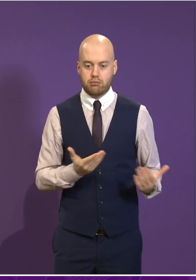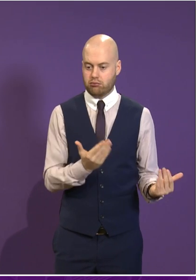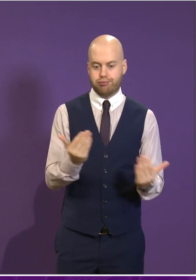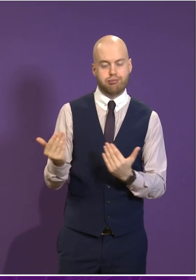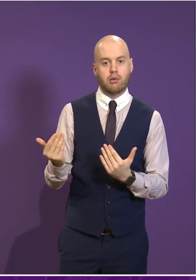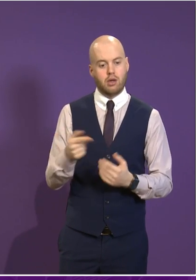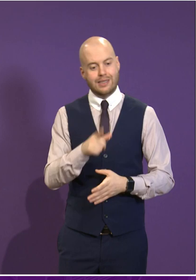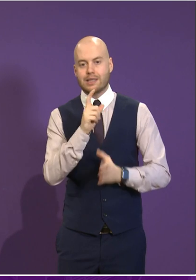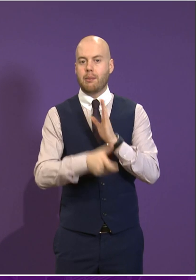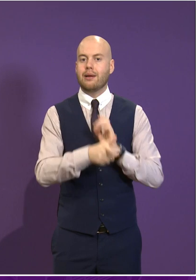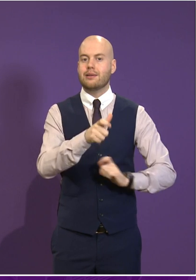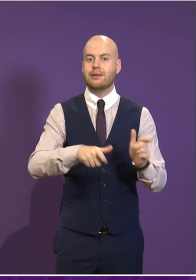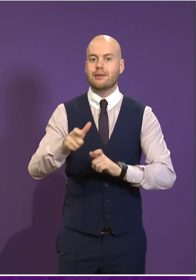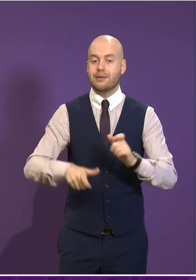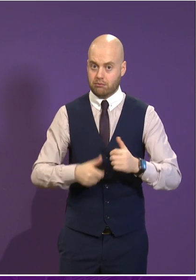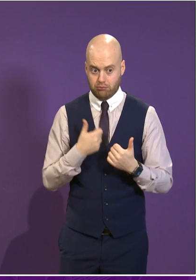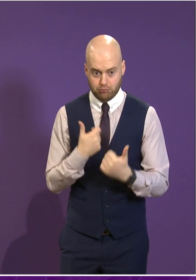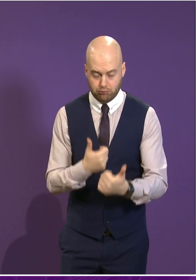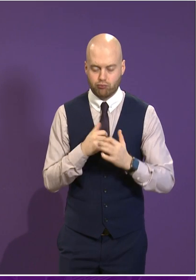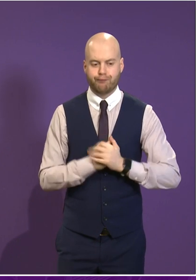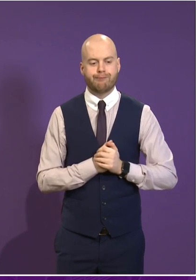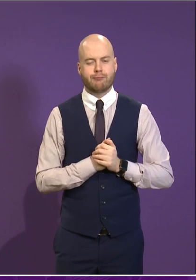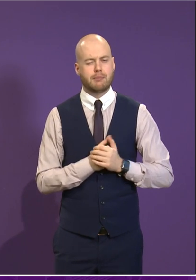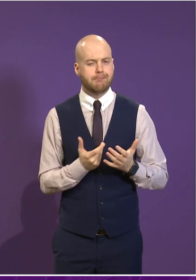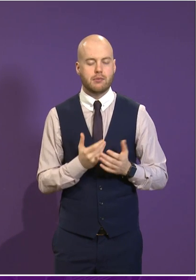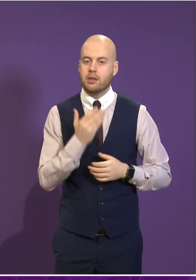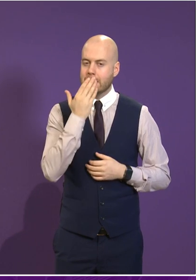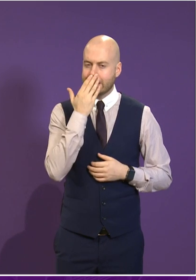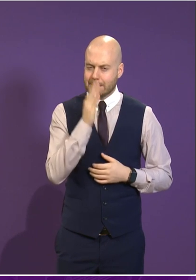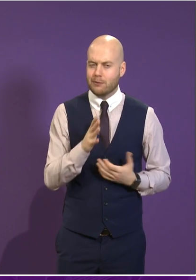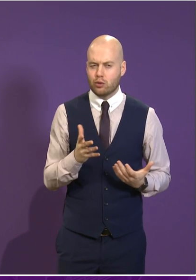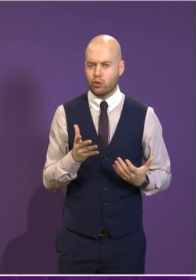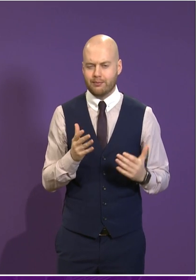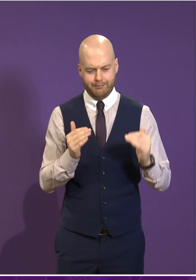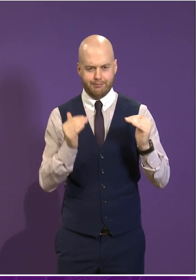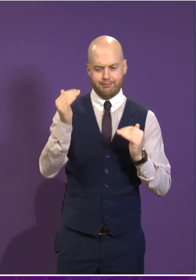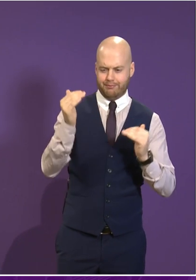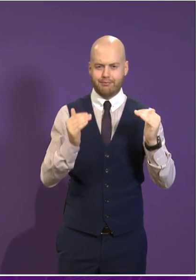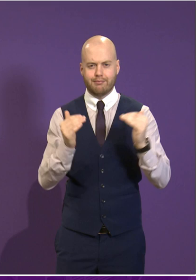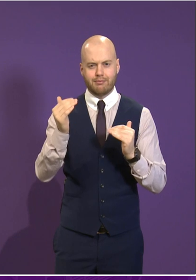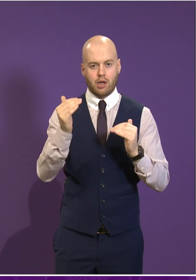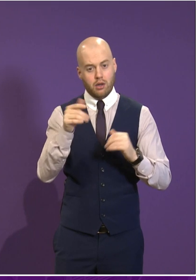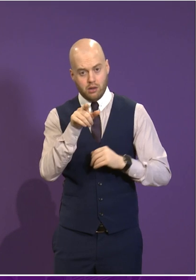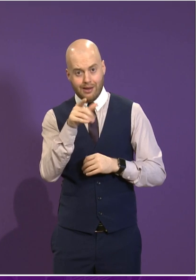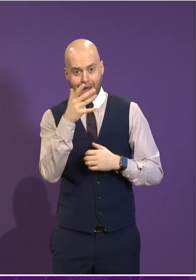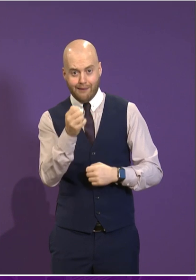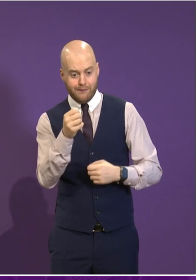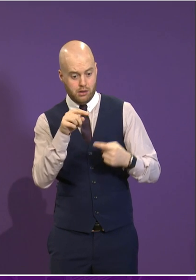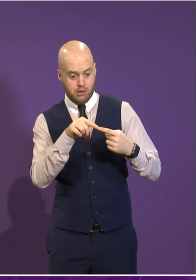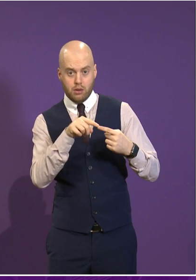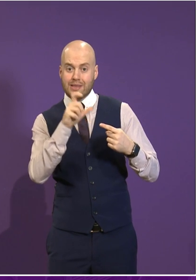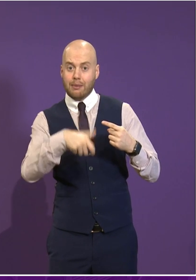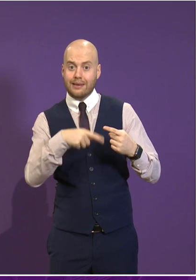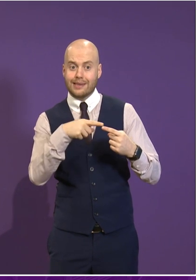to those with disability. But there does seem to be almost a hierarchy of disability, that if you have a certain disability,